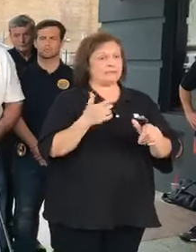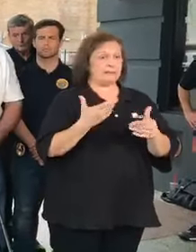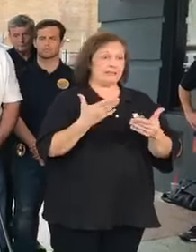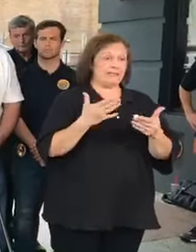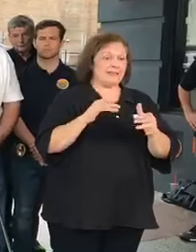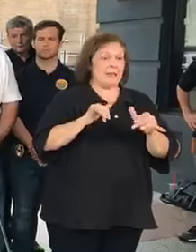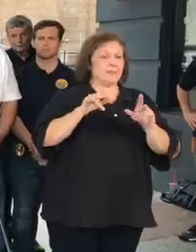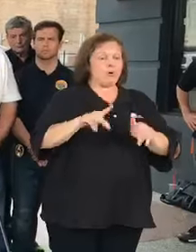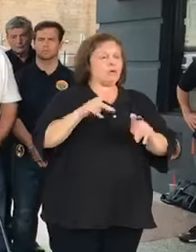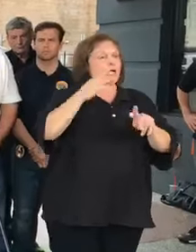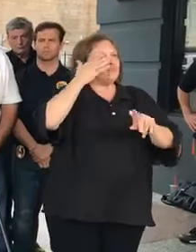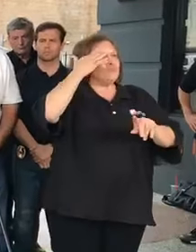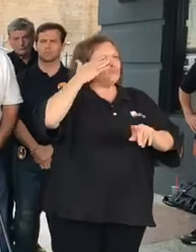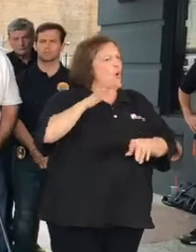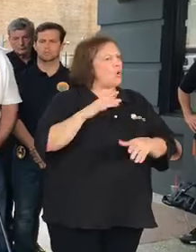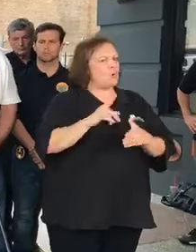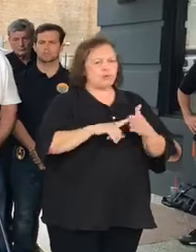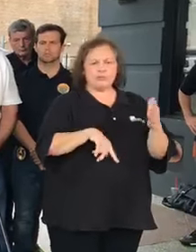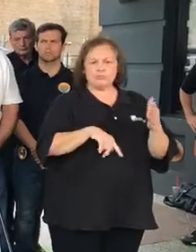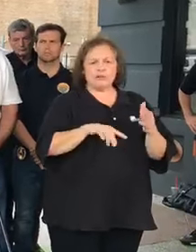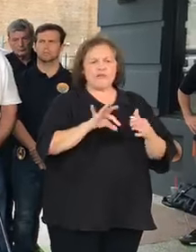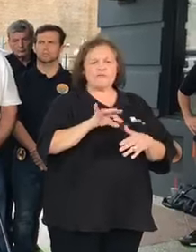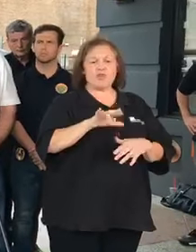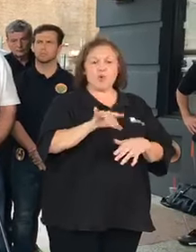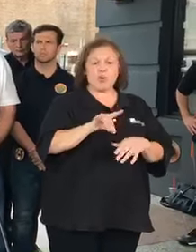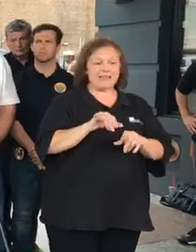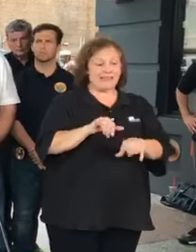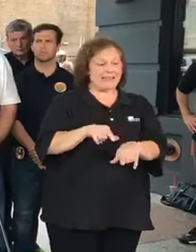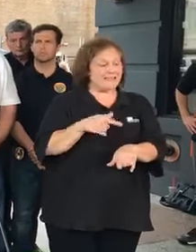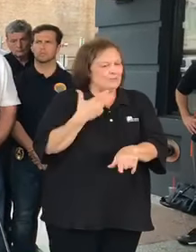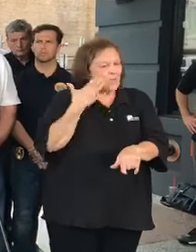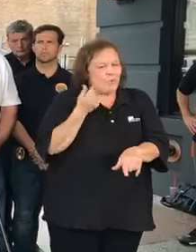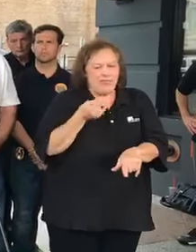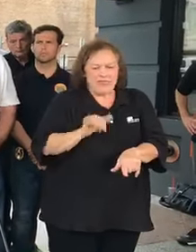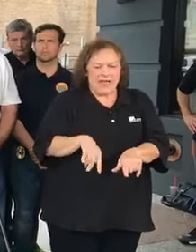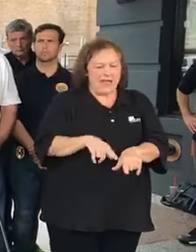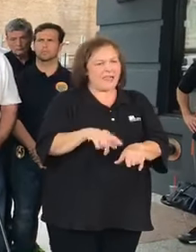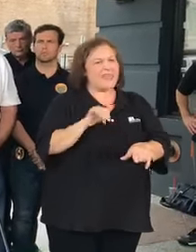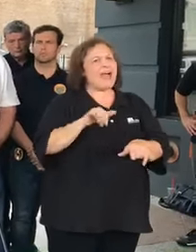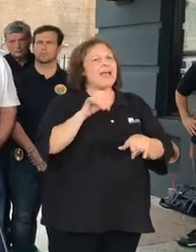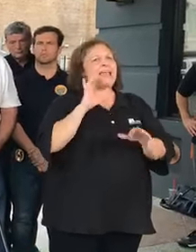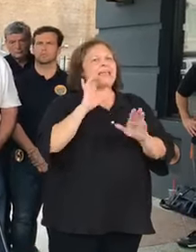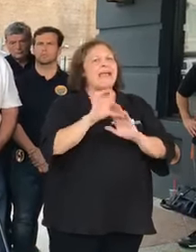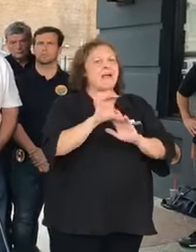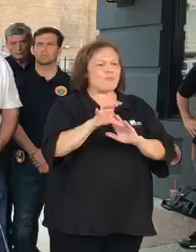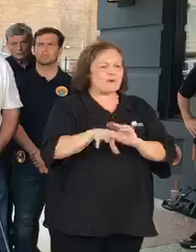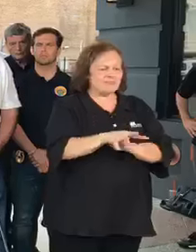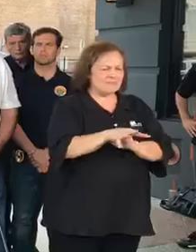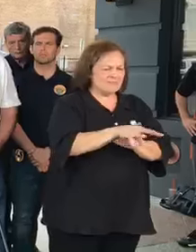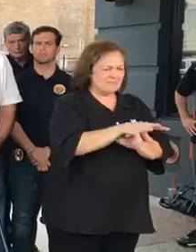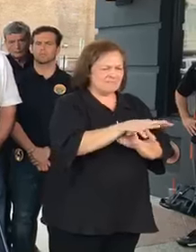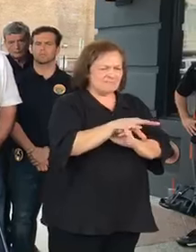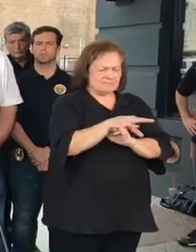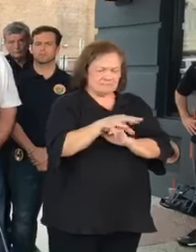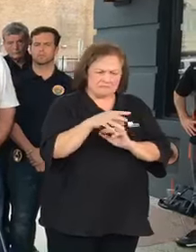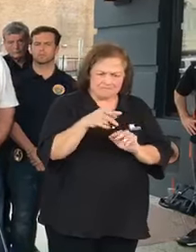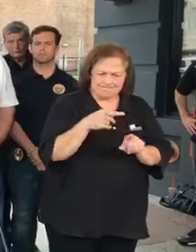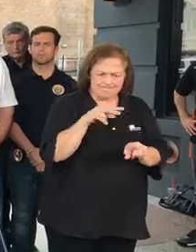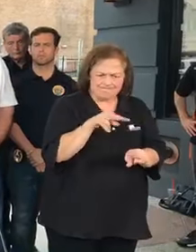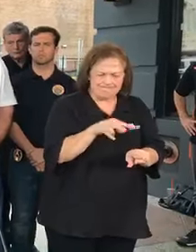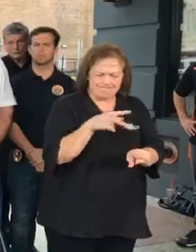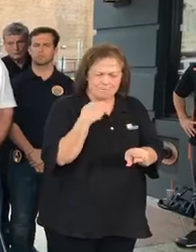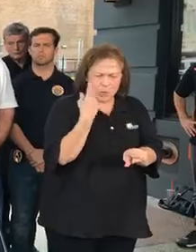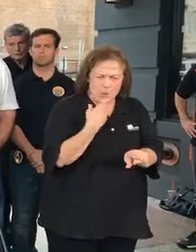that's unknown. We don't know what the fluids are. It was in a remote area with a camera. We had spotted something that the guys thought could mean